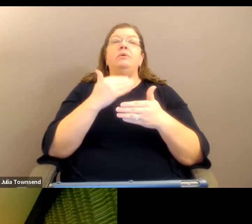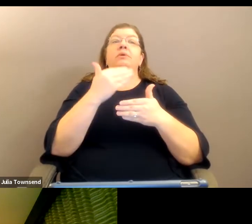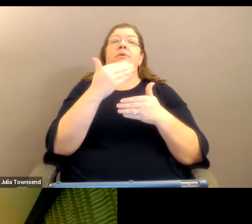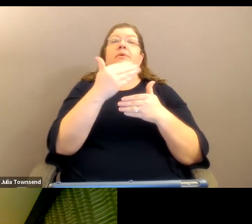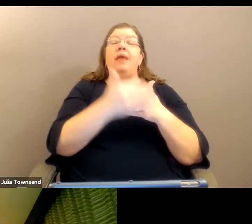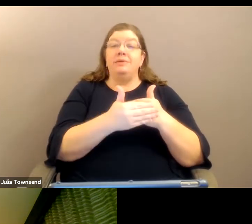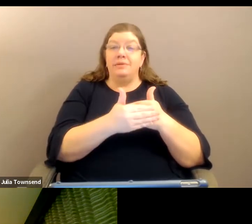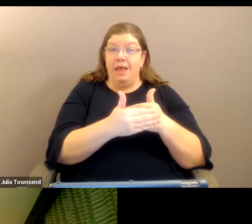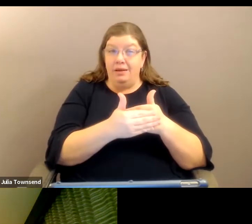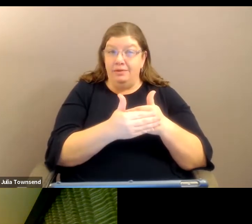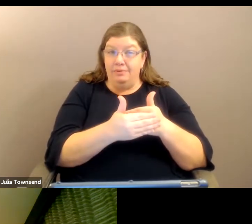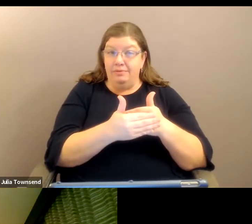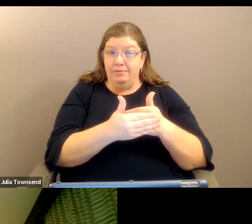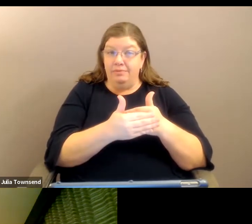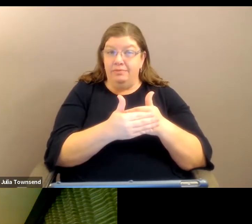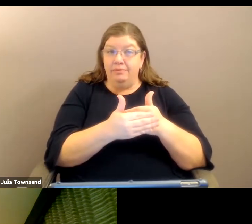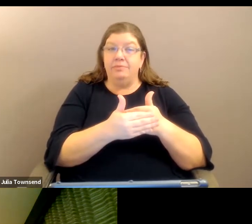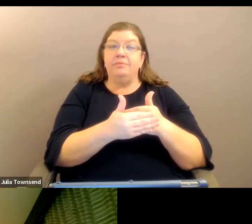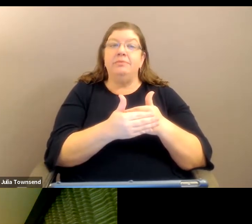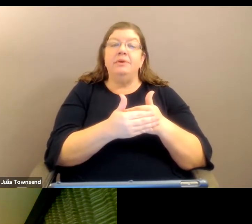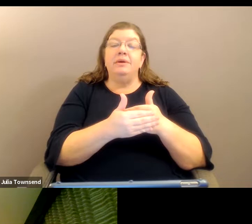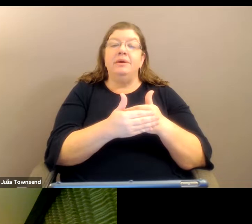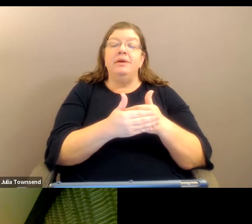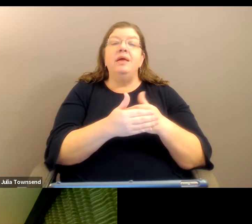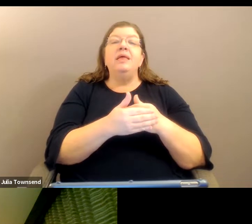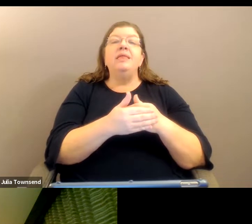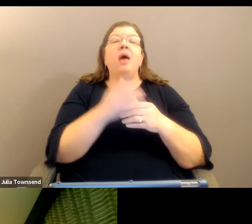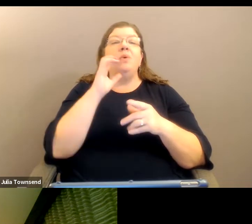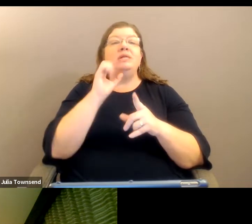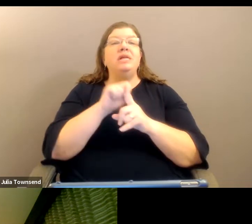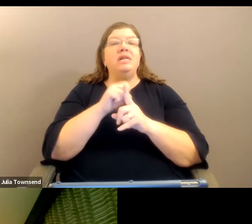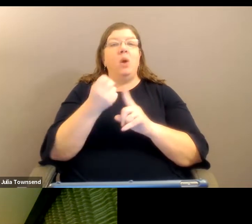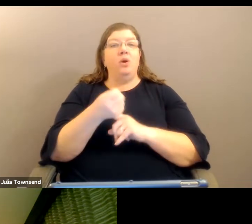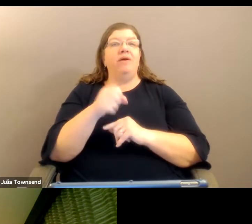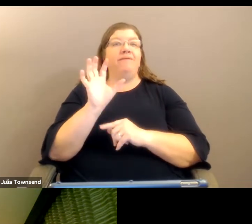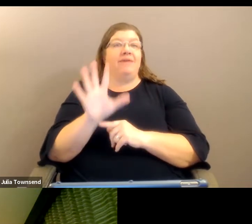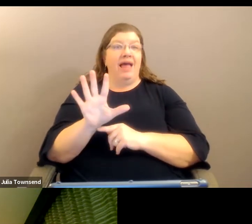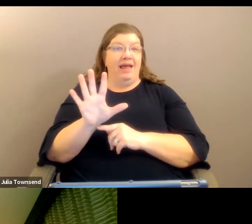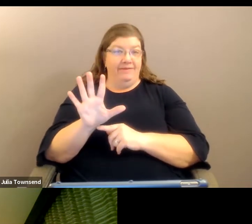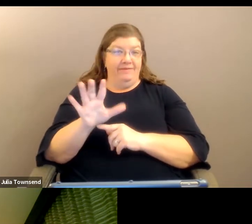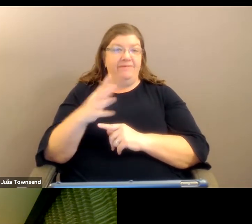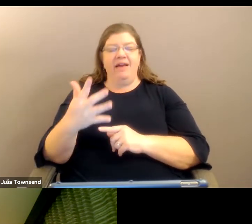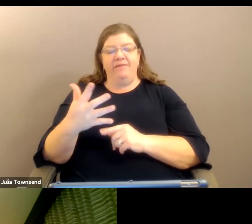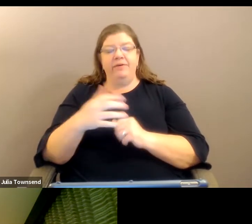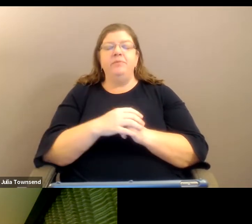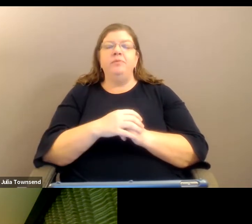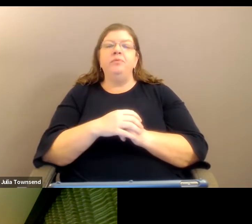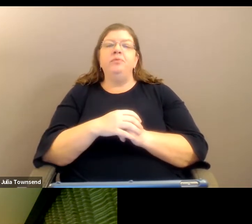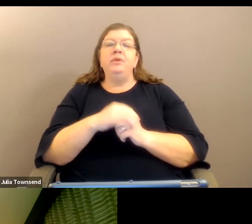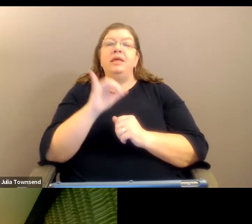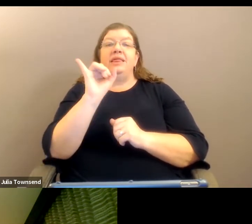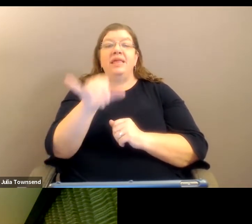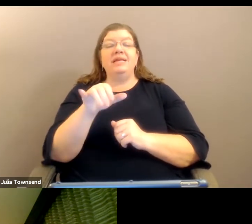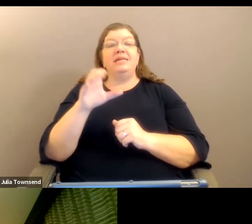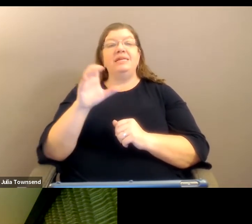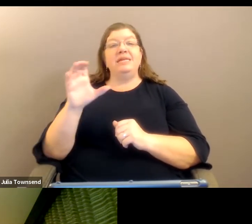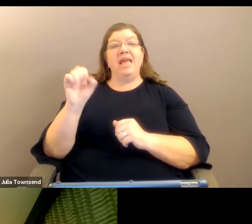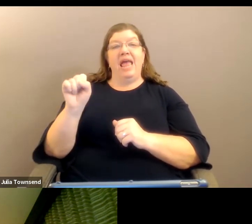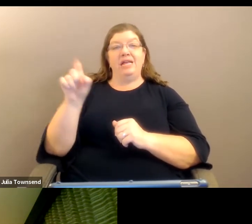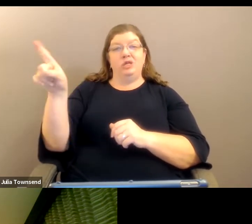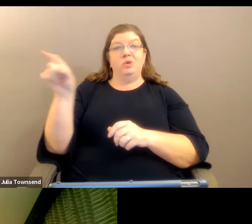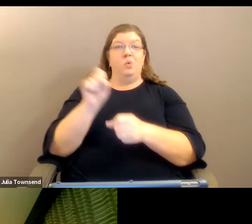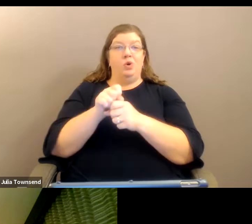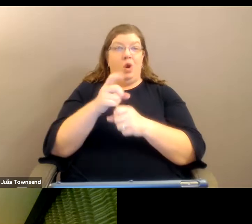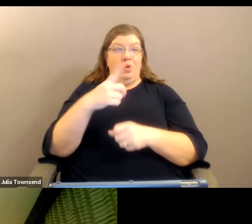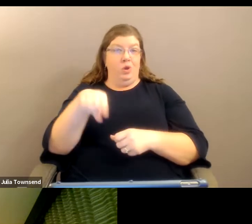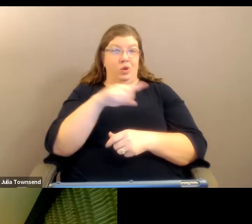slide, which was scenario number 5. And this was one that CS worked on with you guys